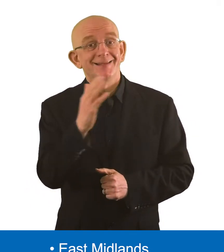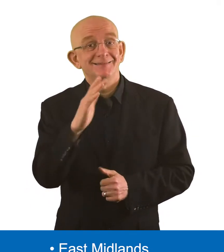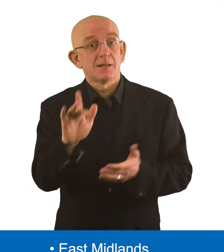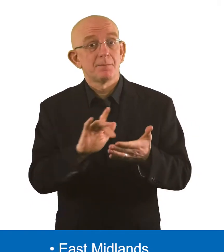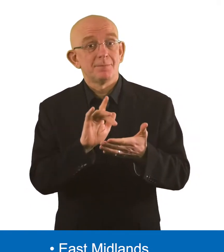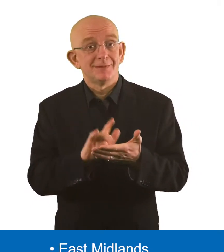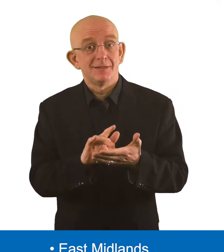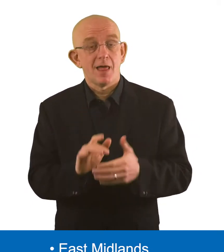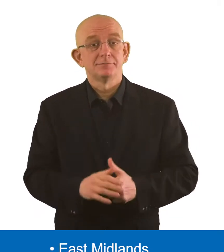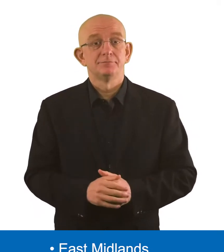East Midlands,